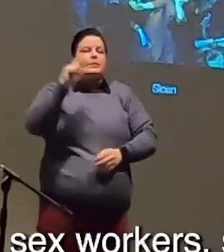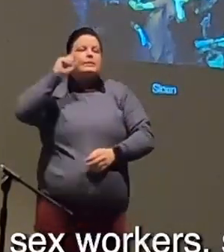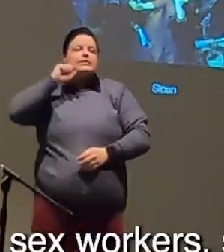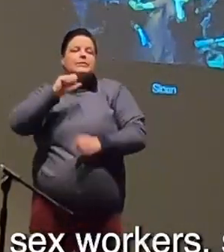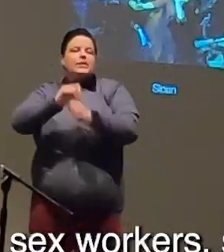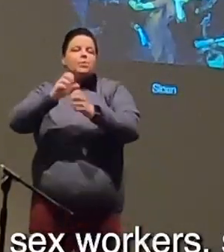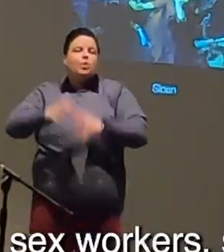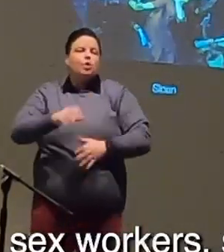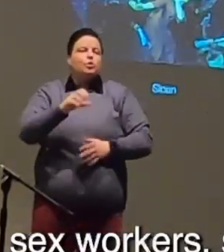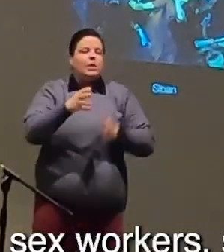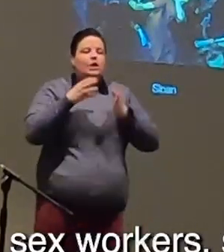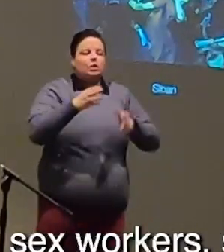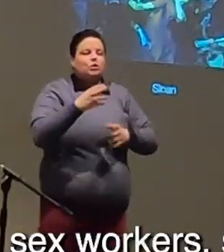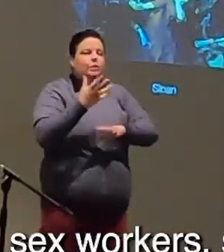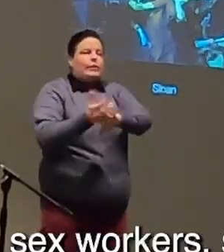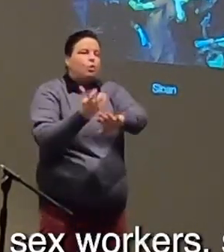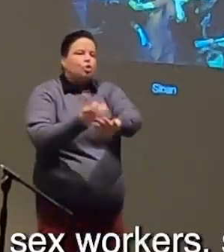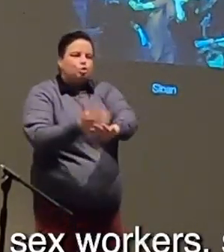street urchins,